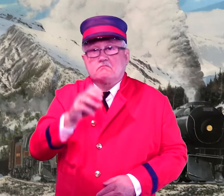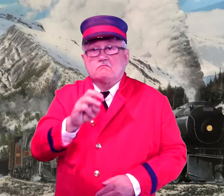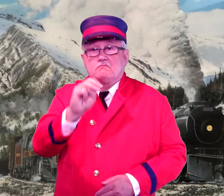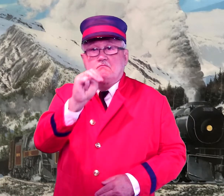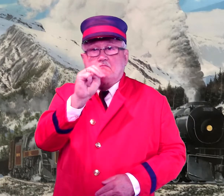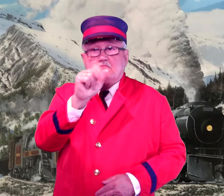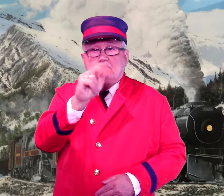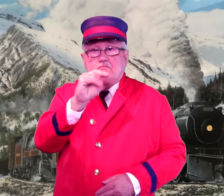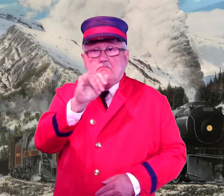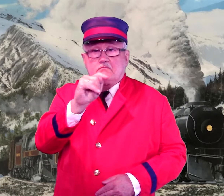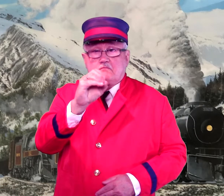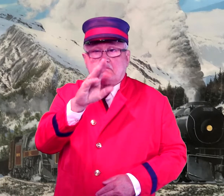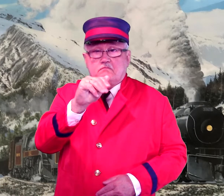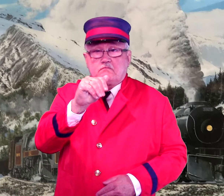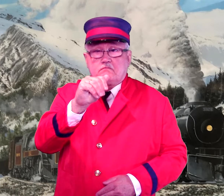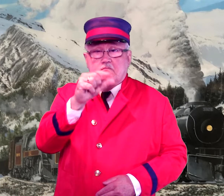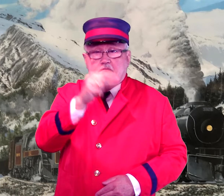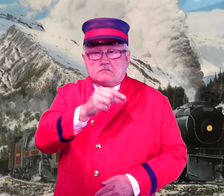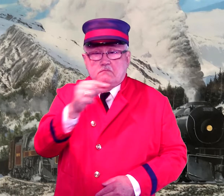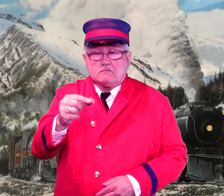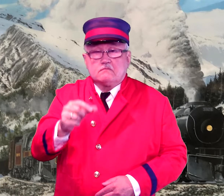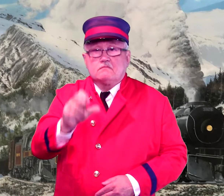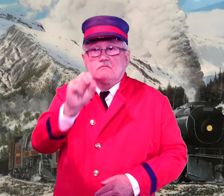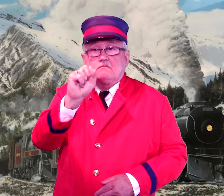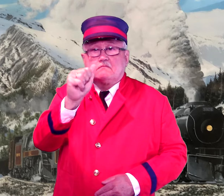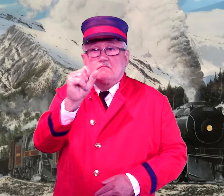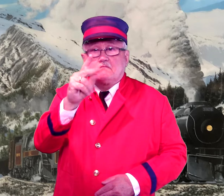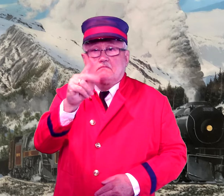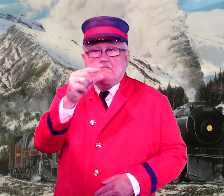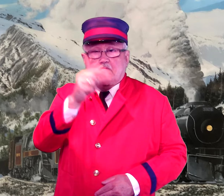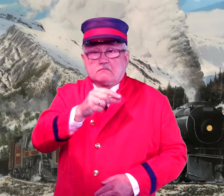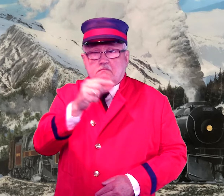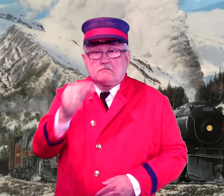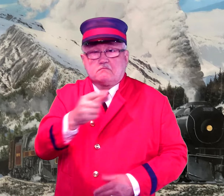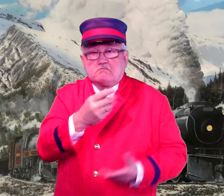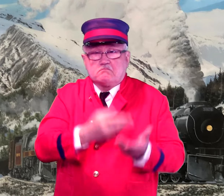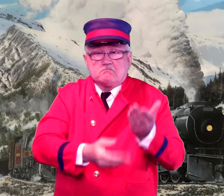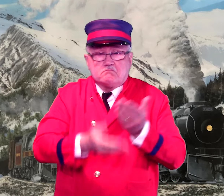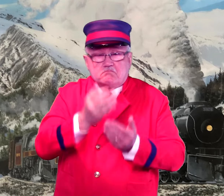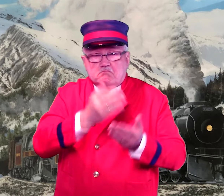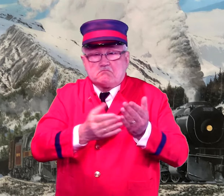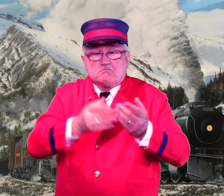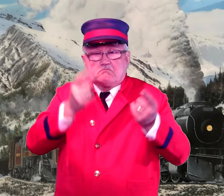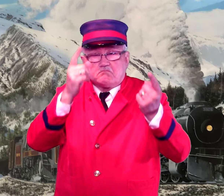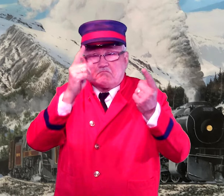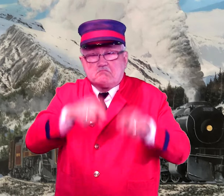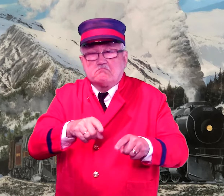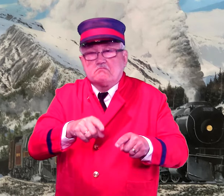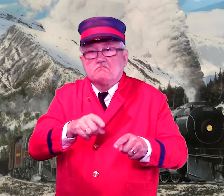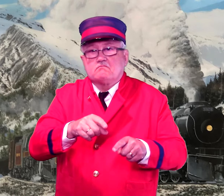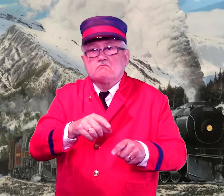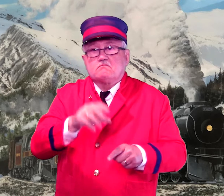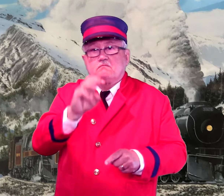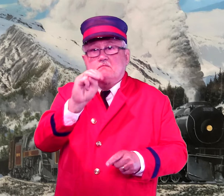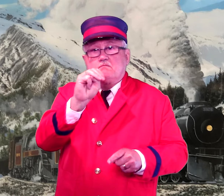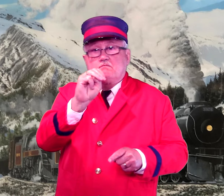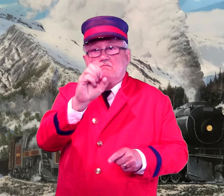In the summer of 1940, the Manitoba and Saskatchewan government representatives met, and as a result of the Manitoba School for the